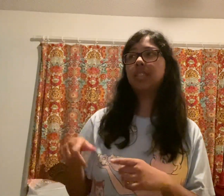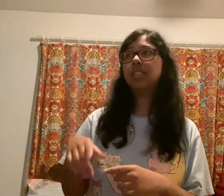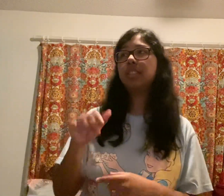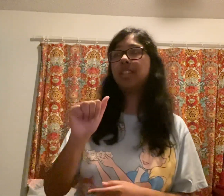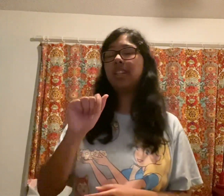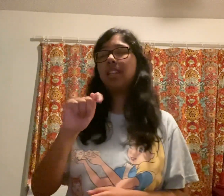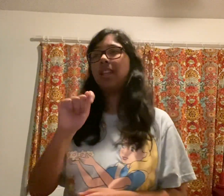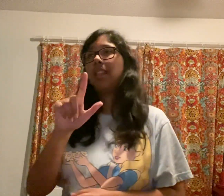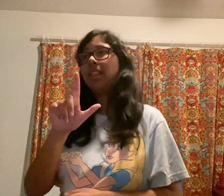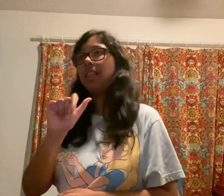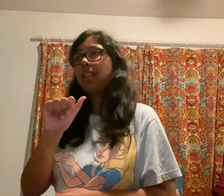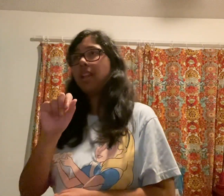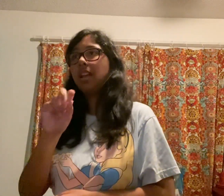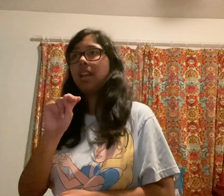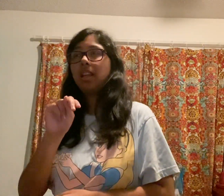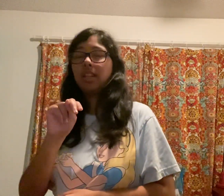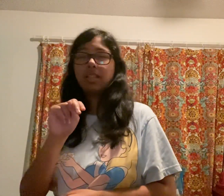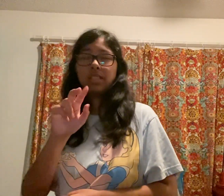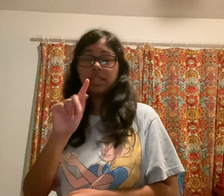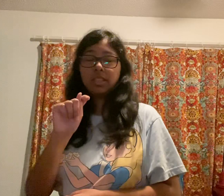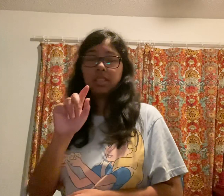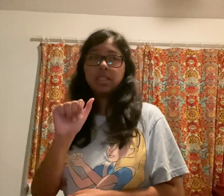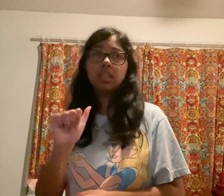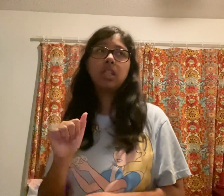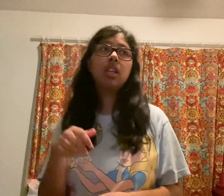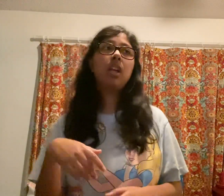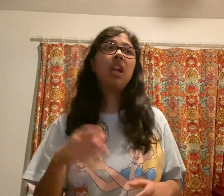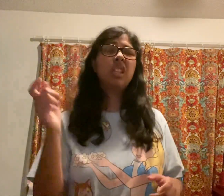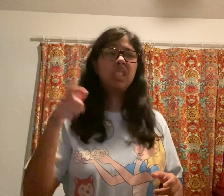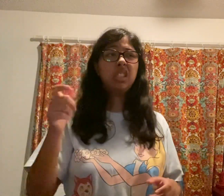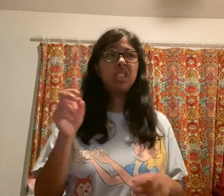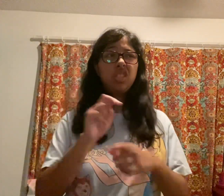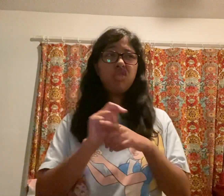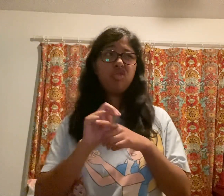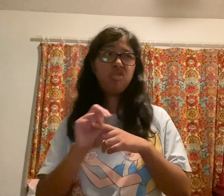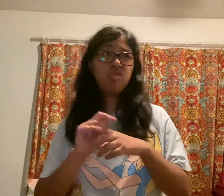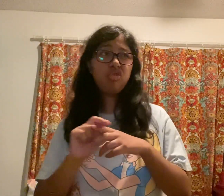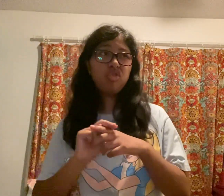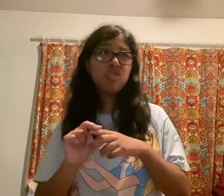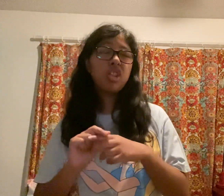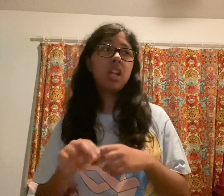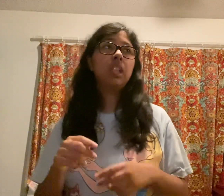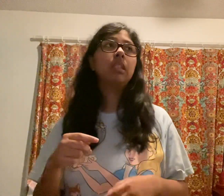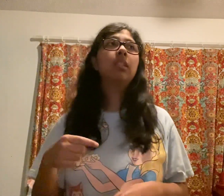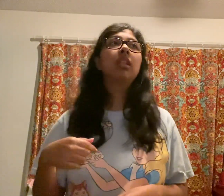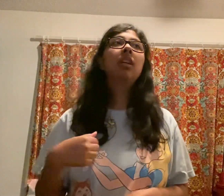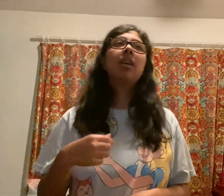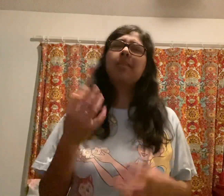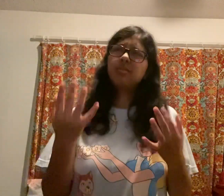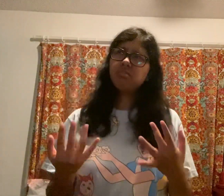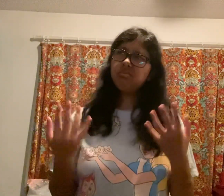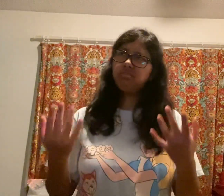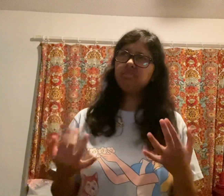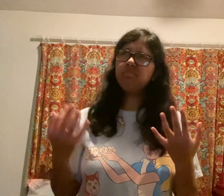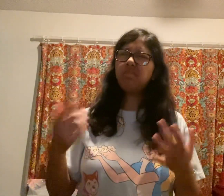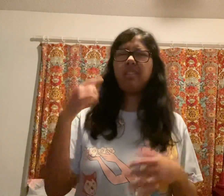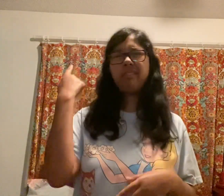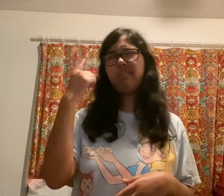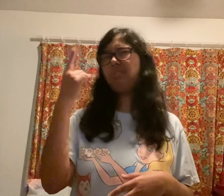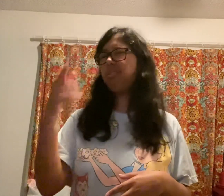a very long time for the train to start. Finally, the lights blinked, and a voice came over the loudspeakers informing everyone that the train had